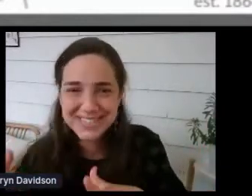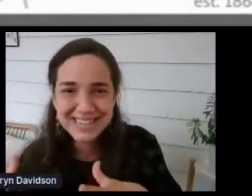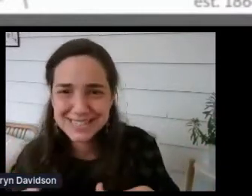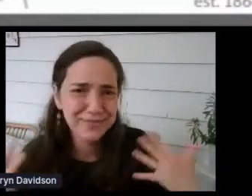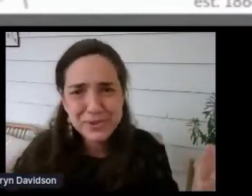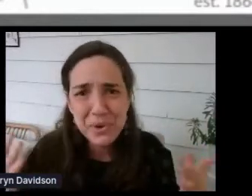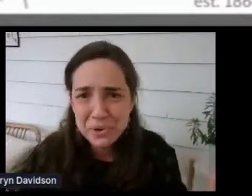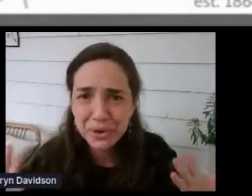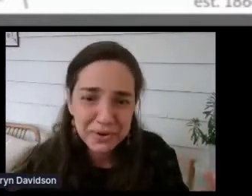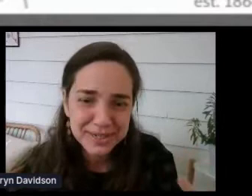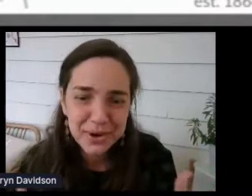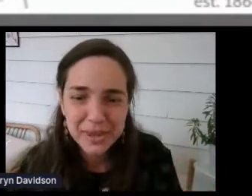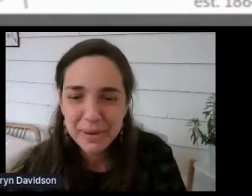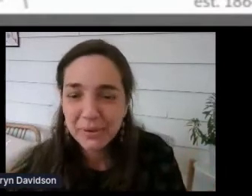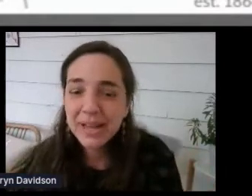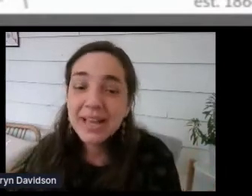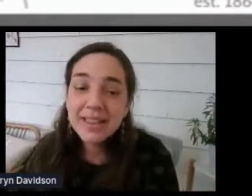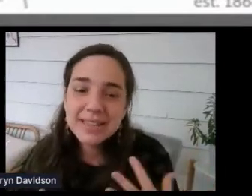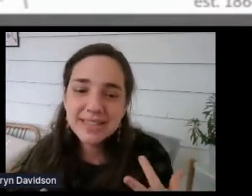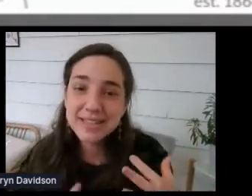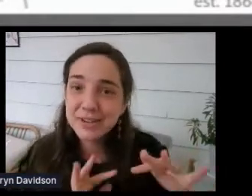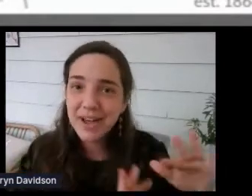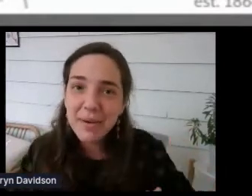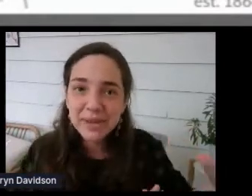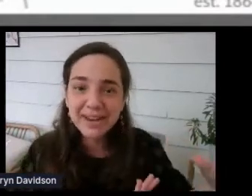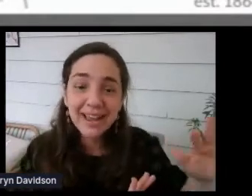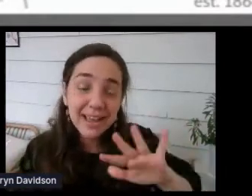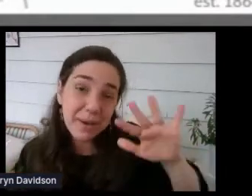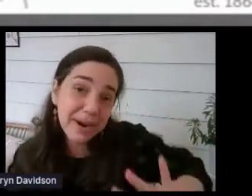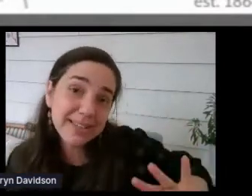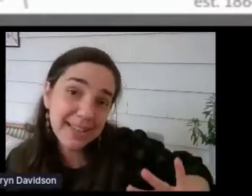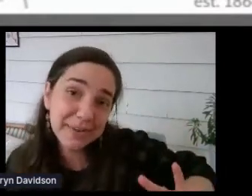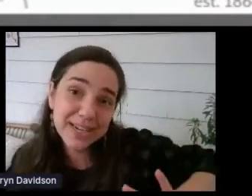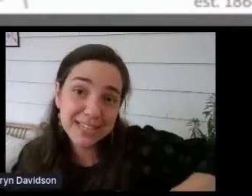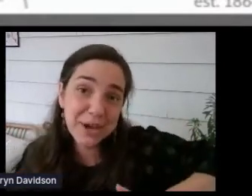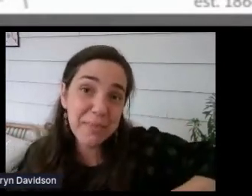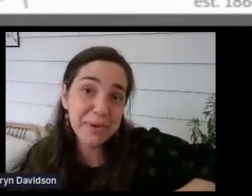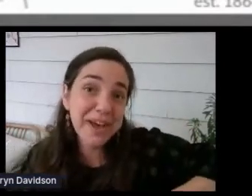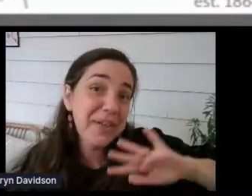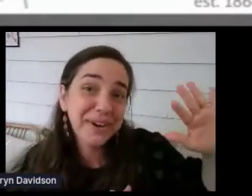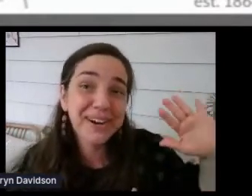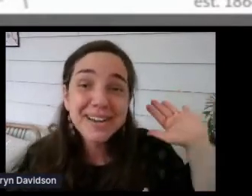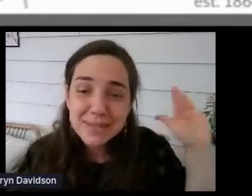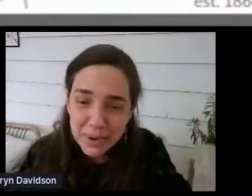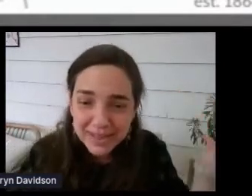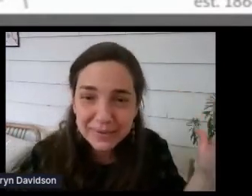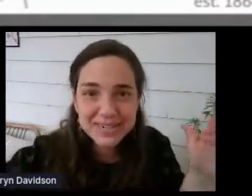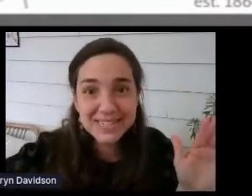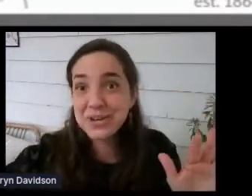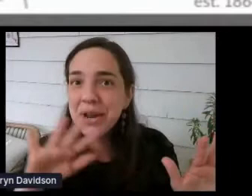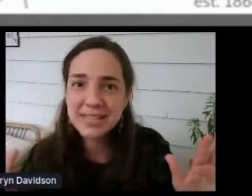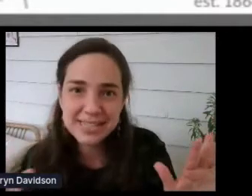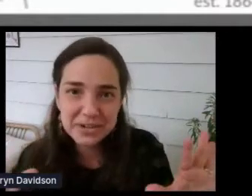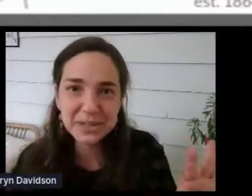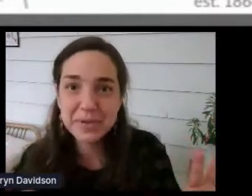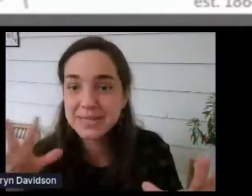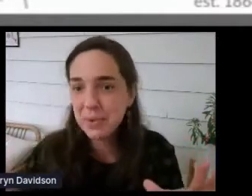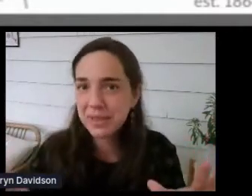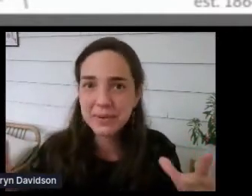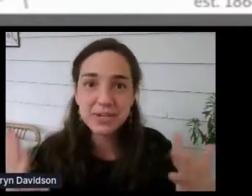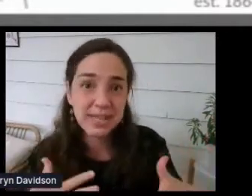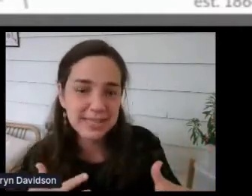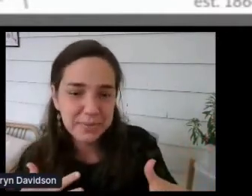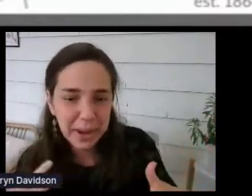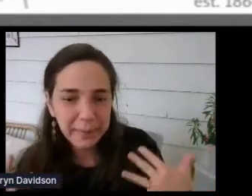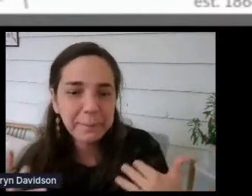subject of a sentence if you know who you're already talking about. These things are in common. American Sign Language has in common with other spoken languages and not necessarily with a